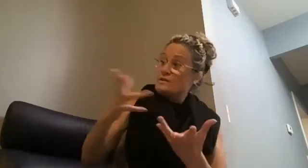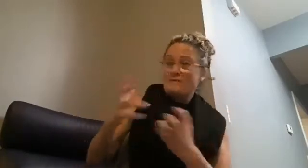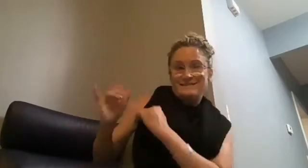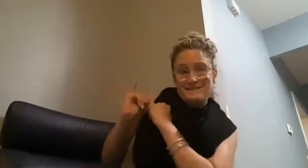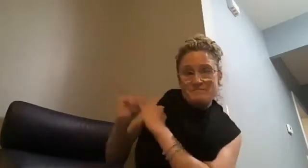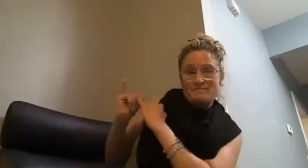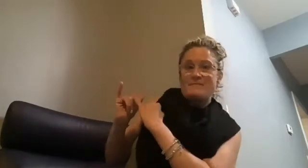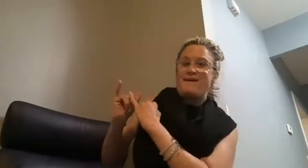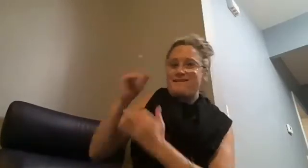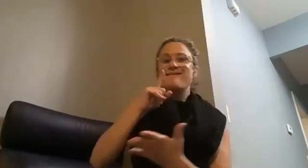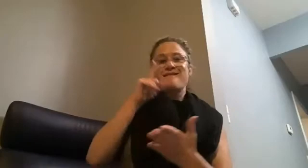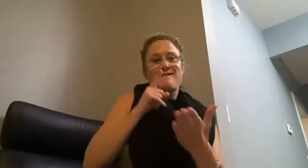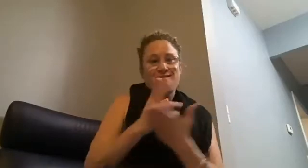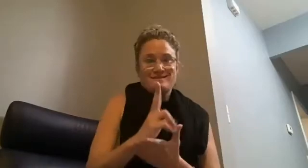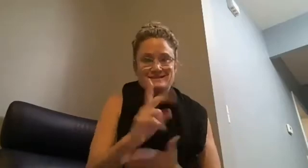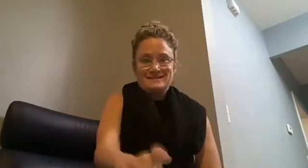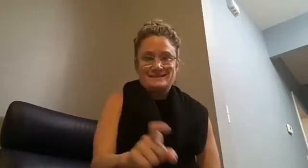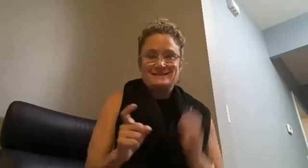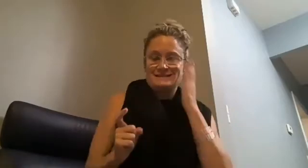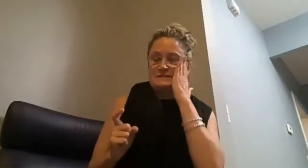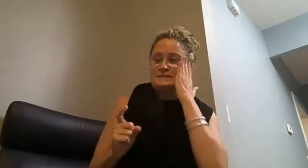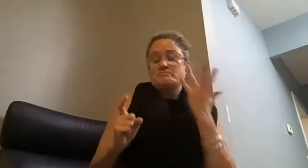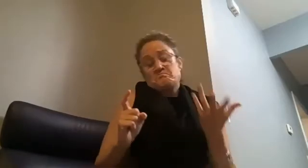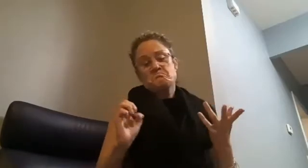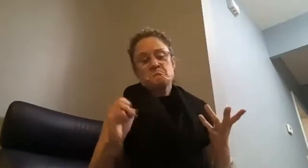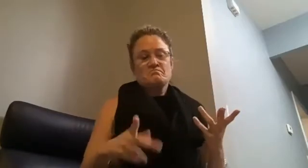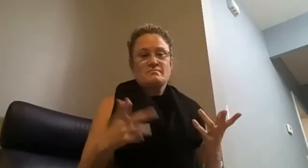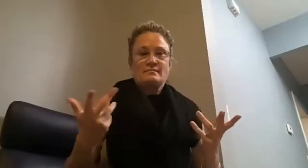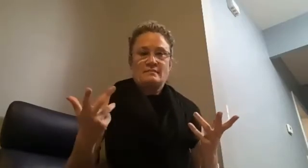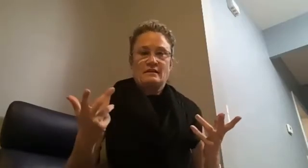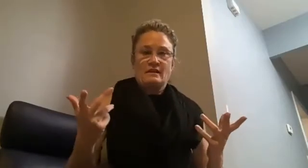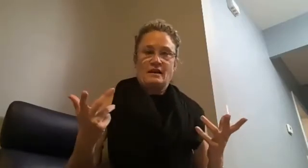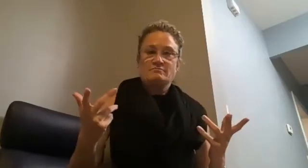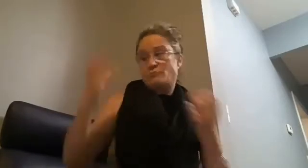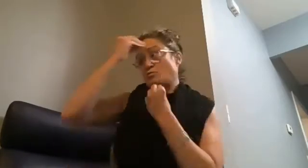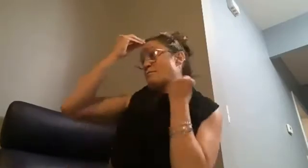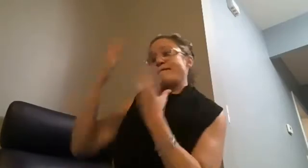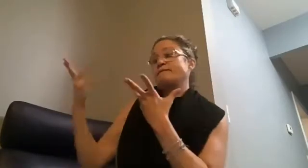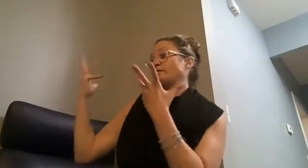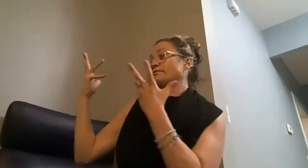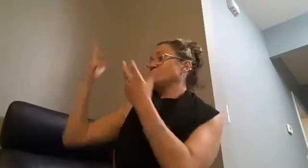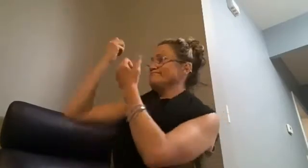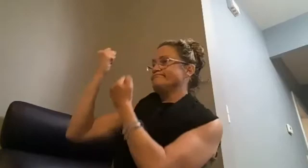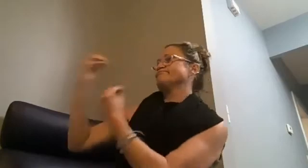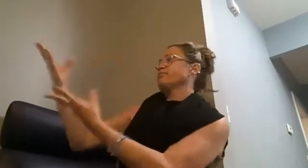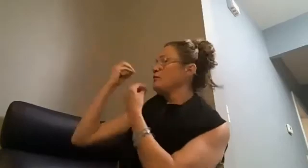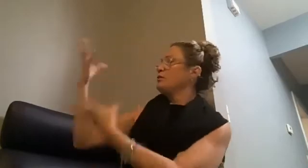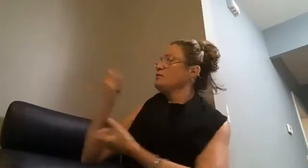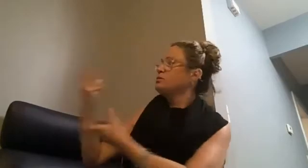honest for the first time in my life. So against my better judgment, I told him everything. And at the end of that, he did this awkward